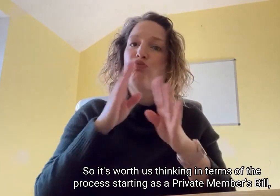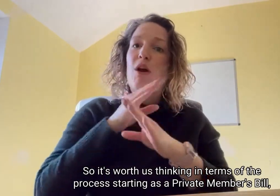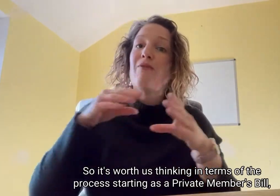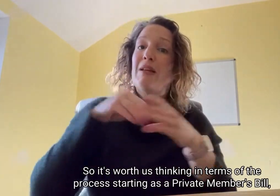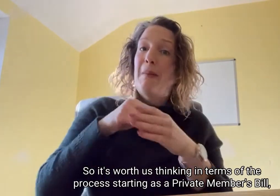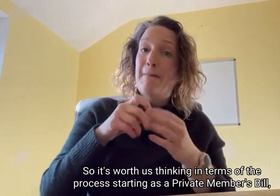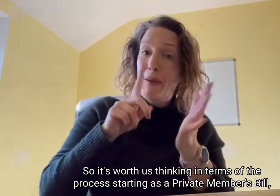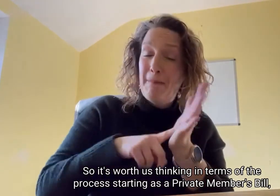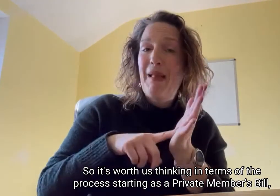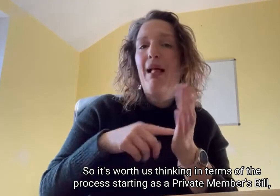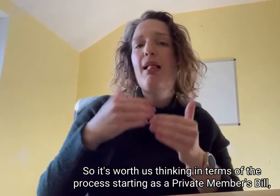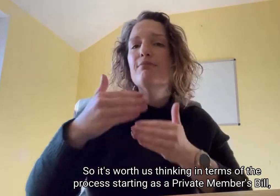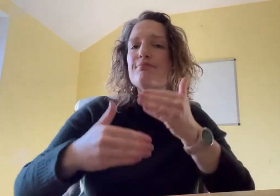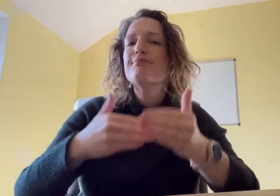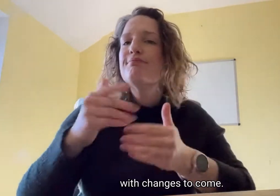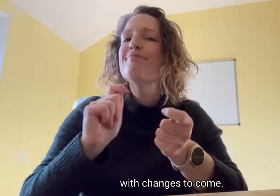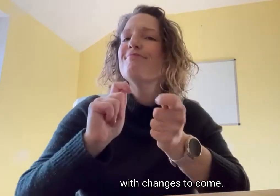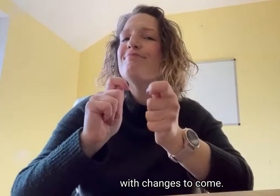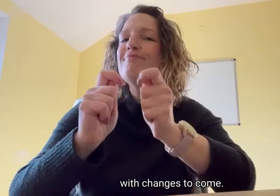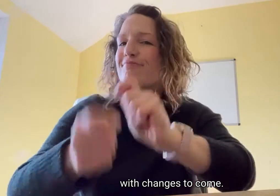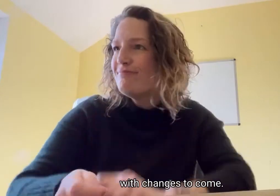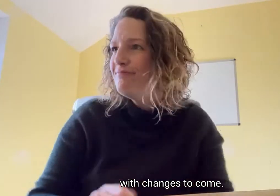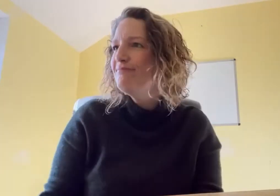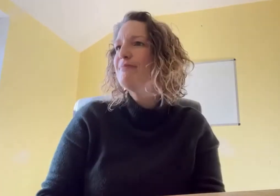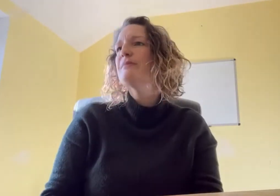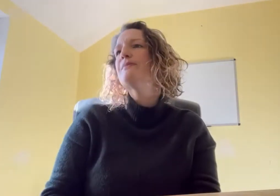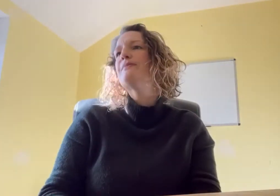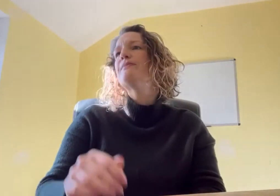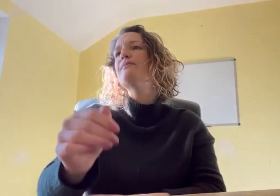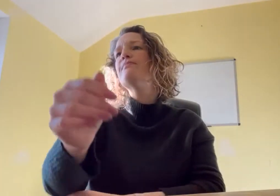as a private member's bill, with changes to come.